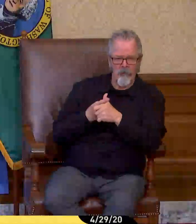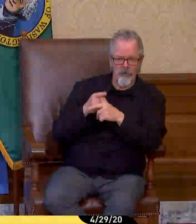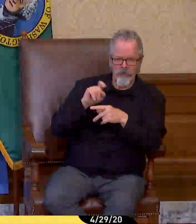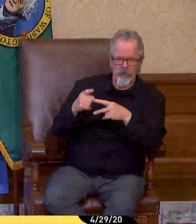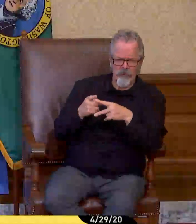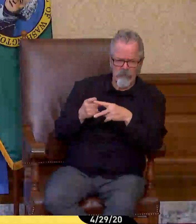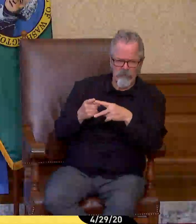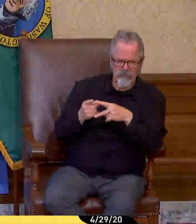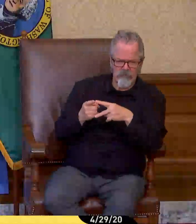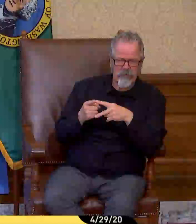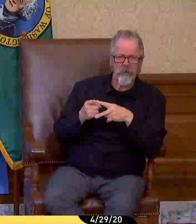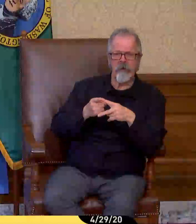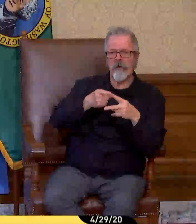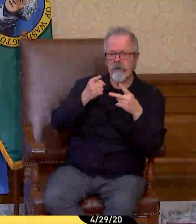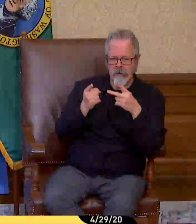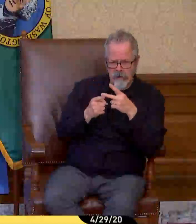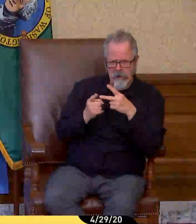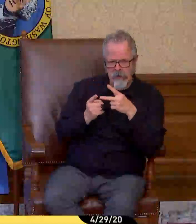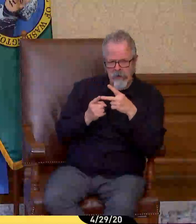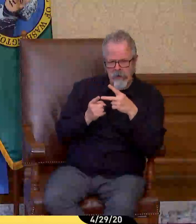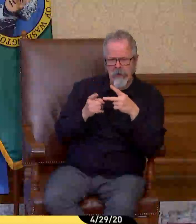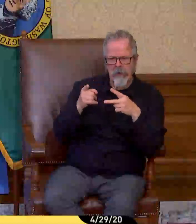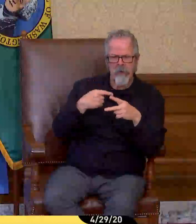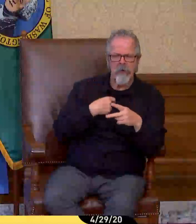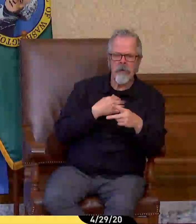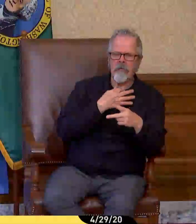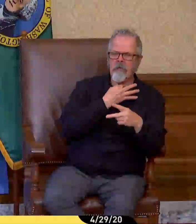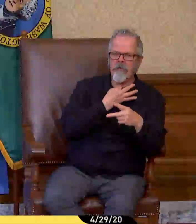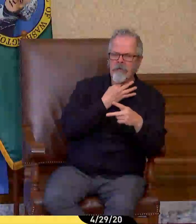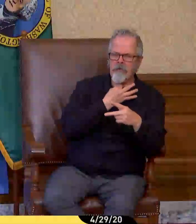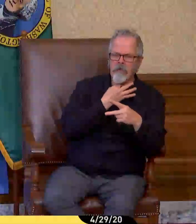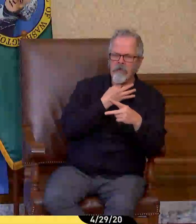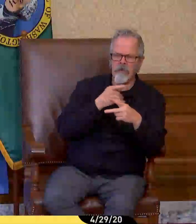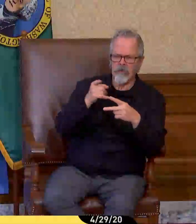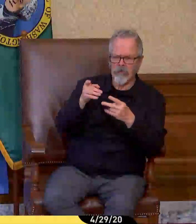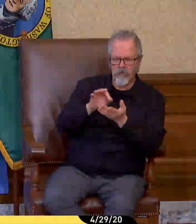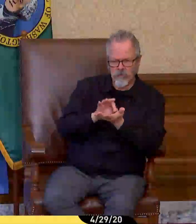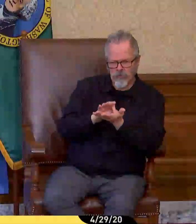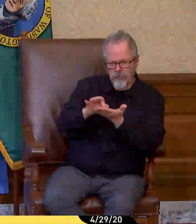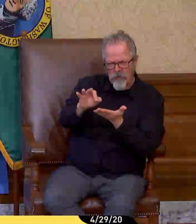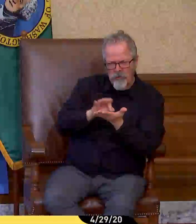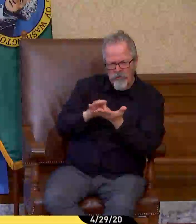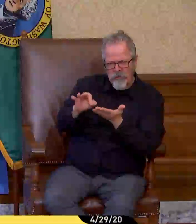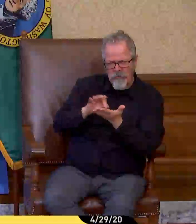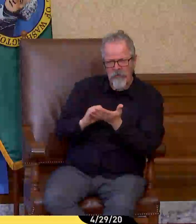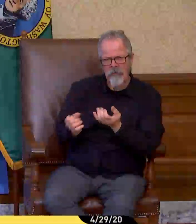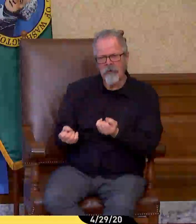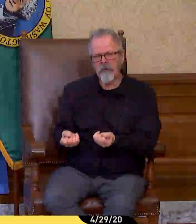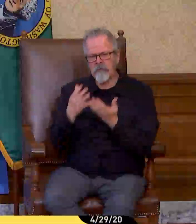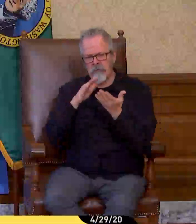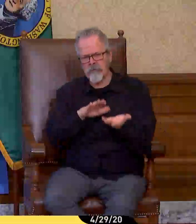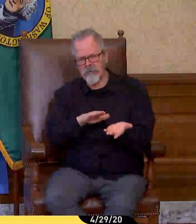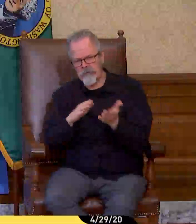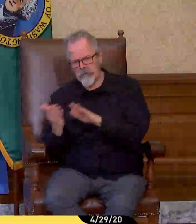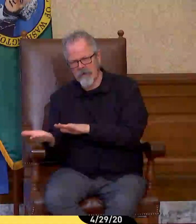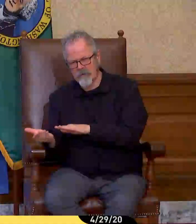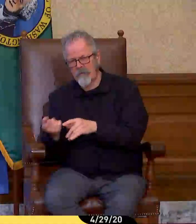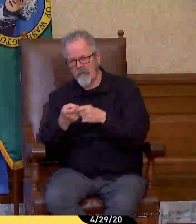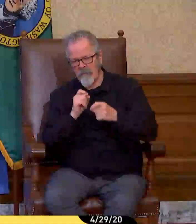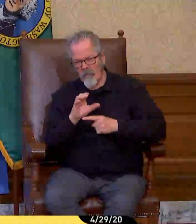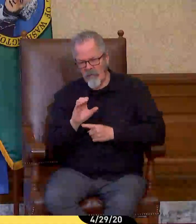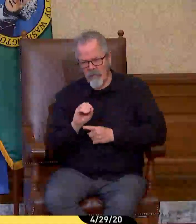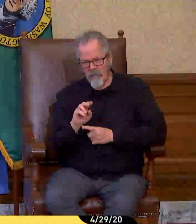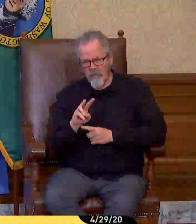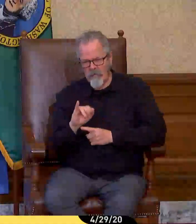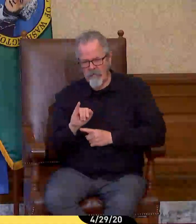tracking overall deaths in the state to see if there's any difference in previous years, if there's been an overall spike in people